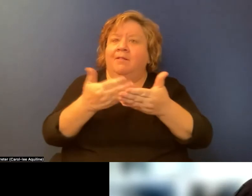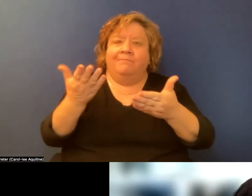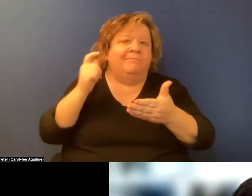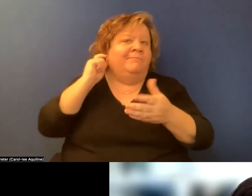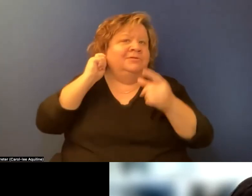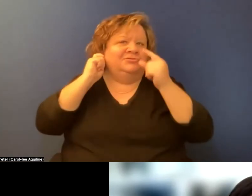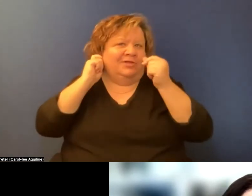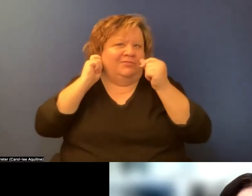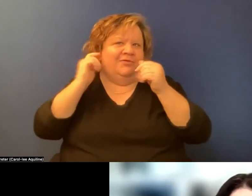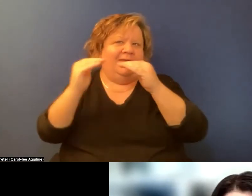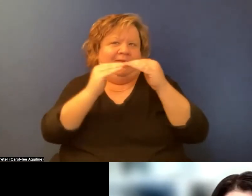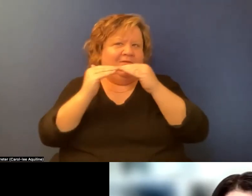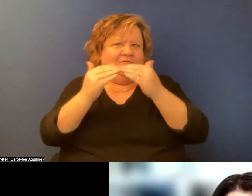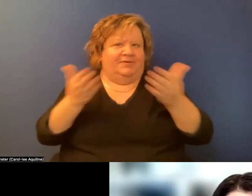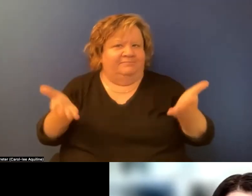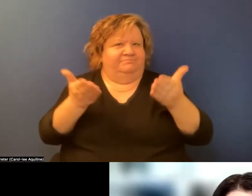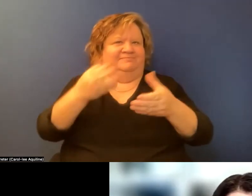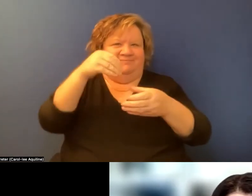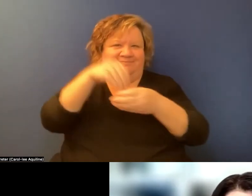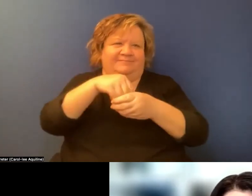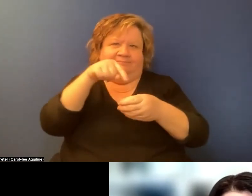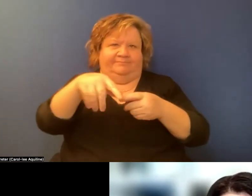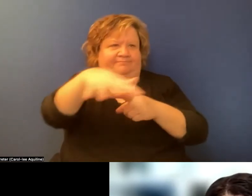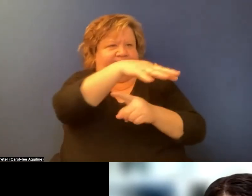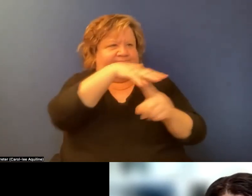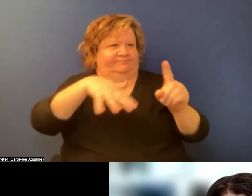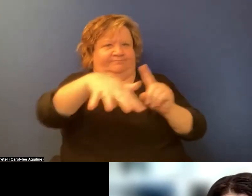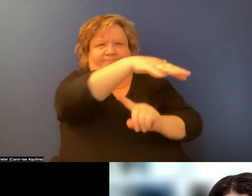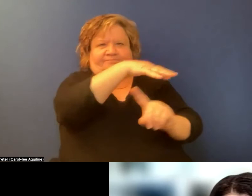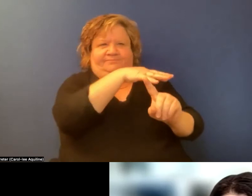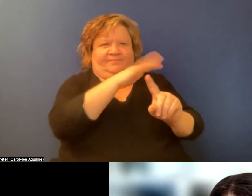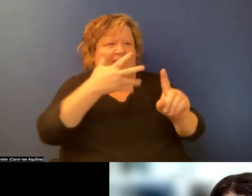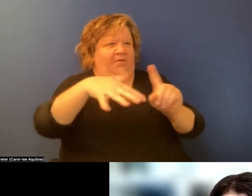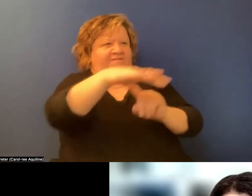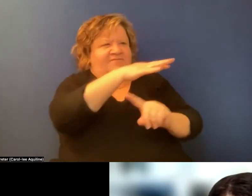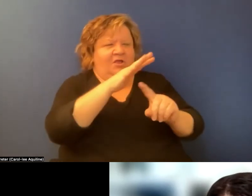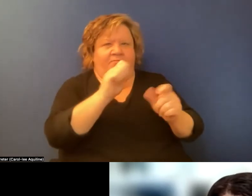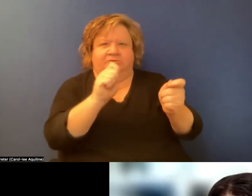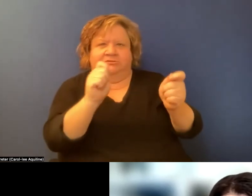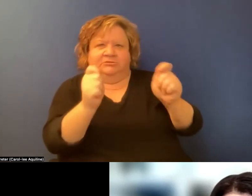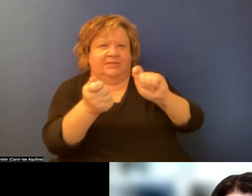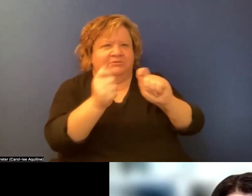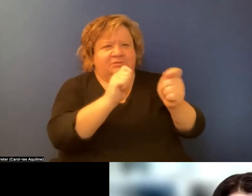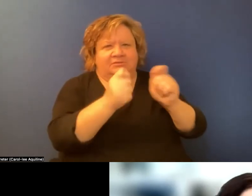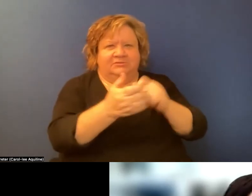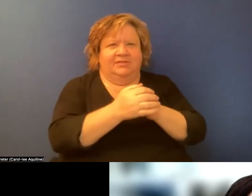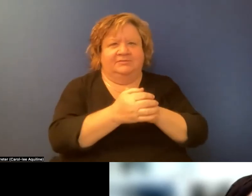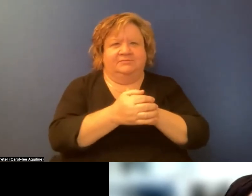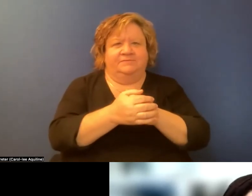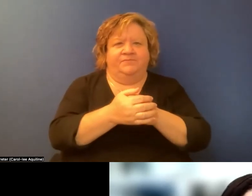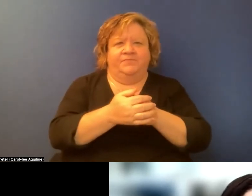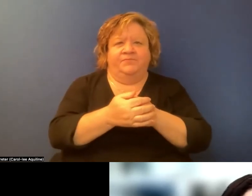climate adaptation and environmental management frameworks, and to support persons with disabilities to access